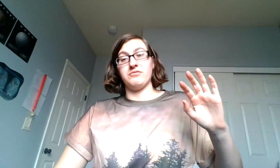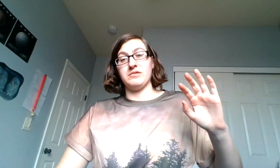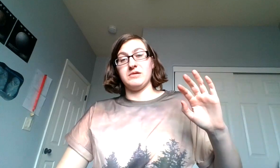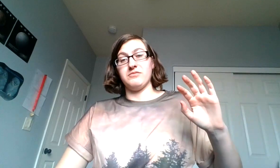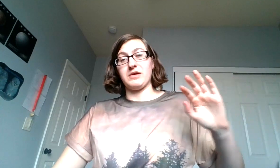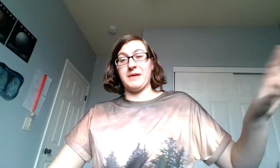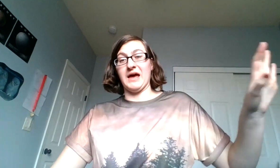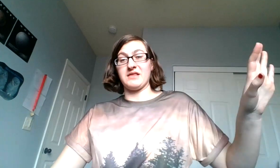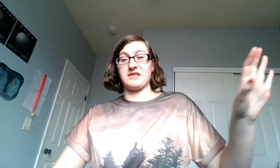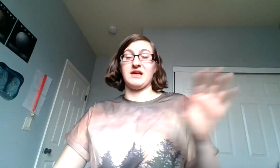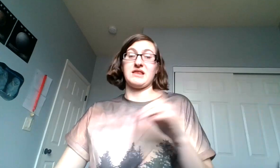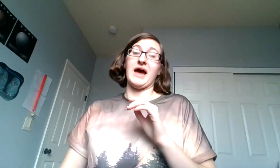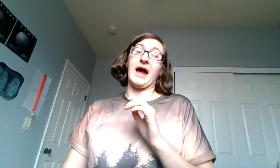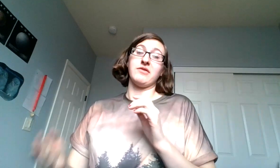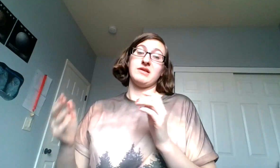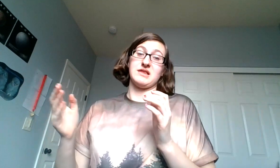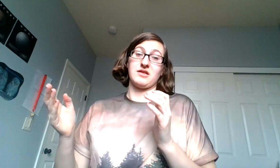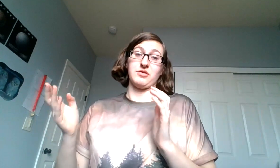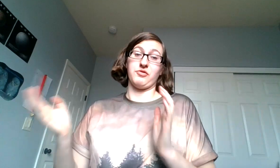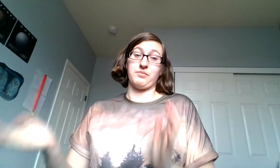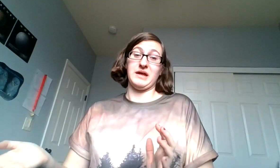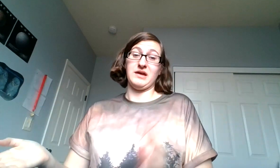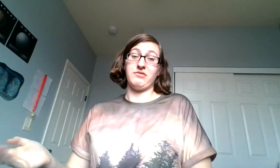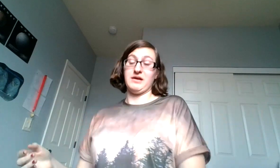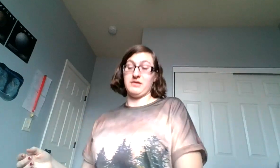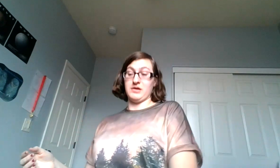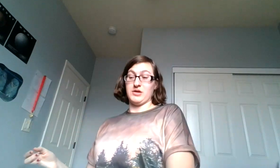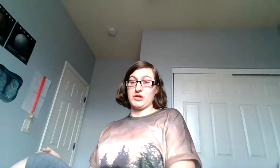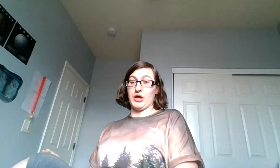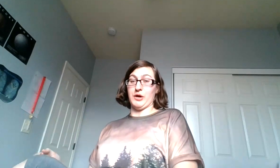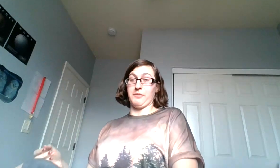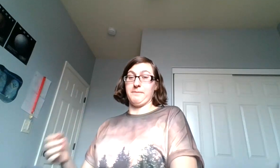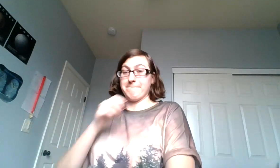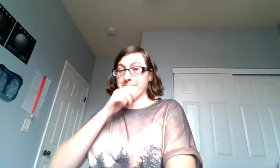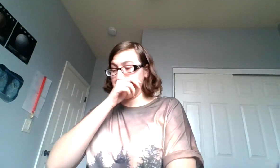with the past did that I always said to would pee wee. So